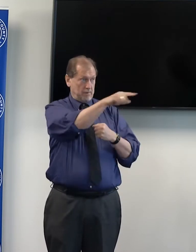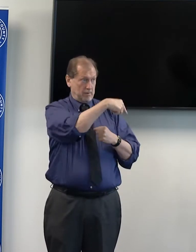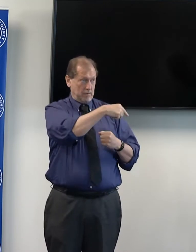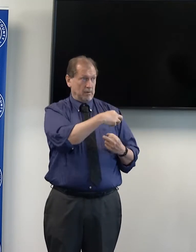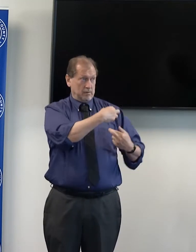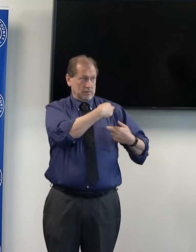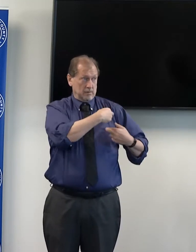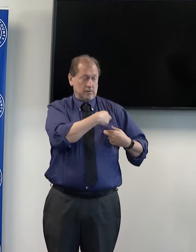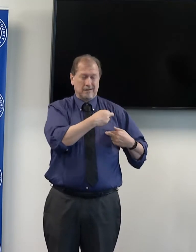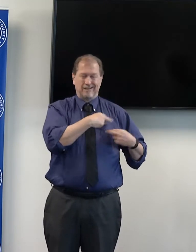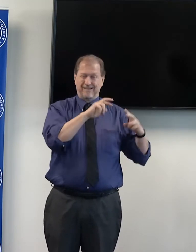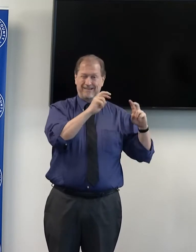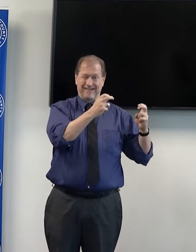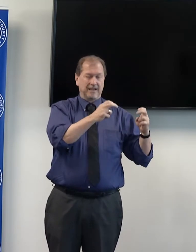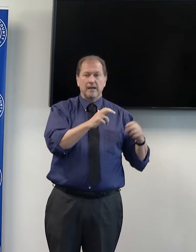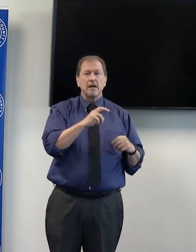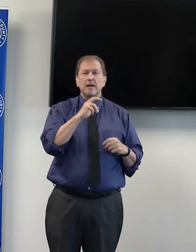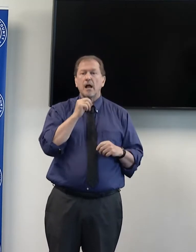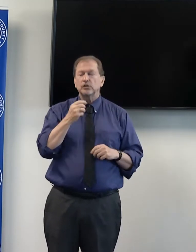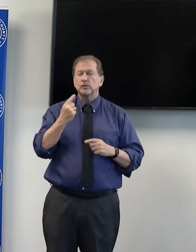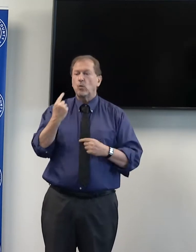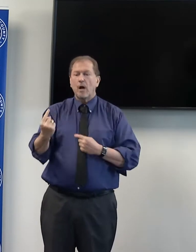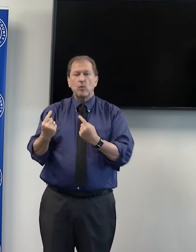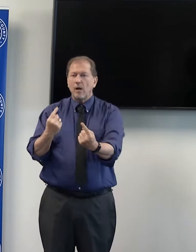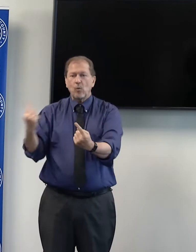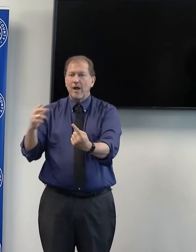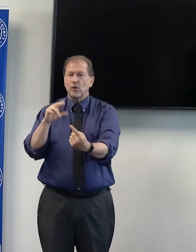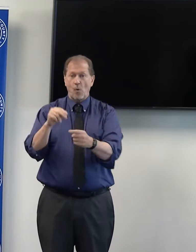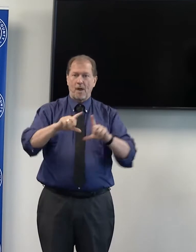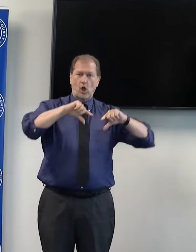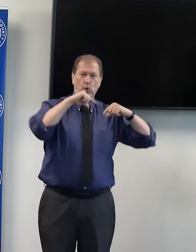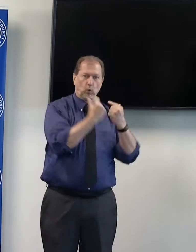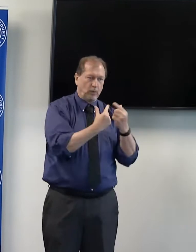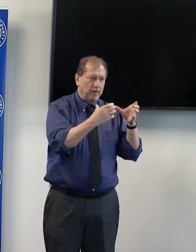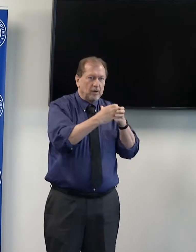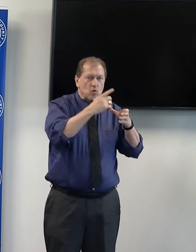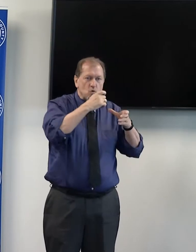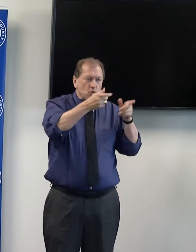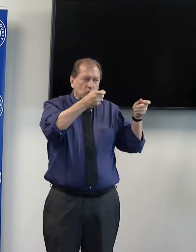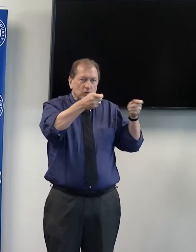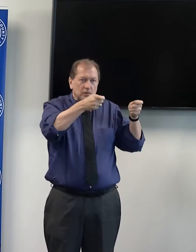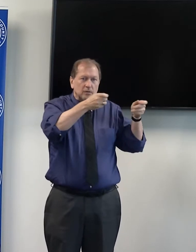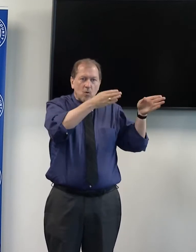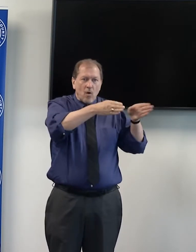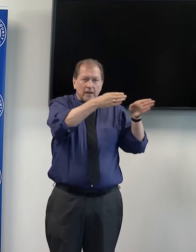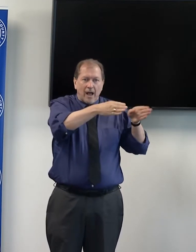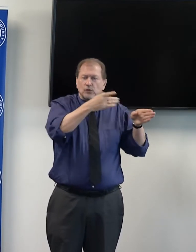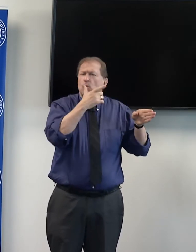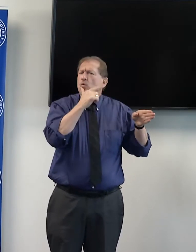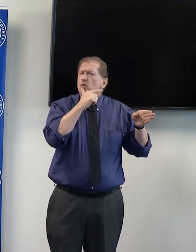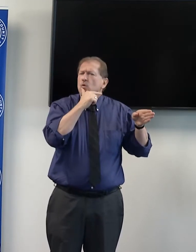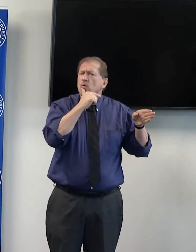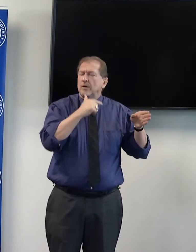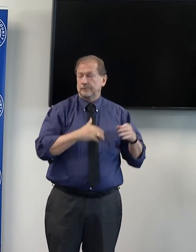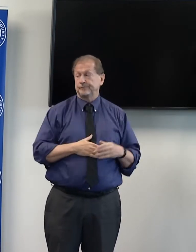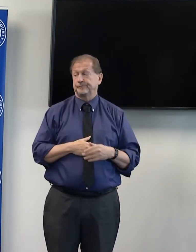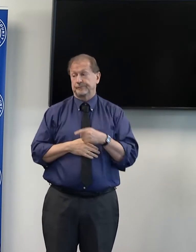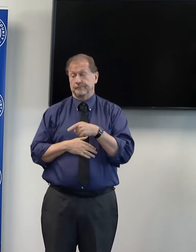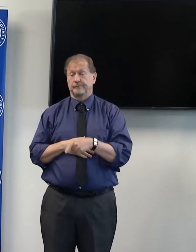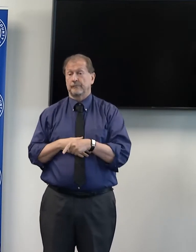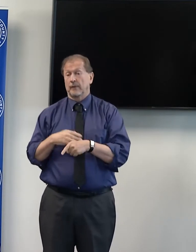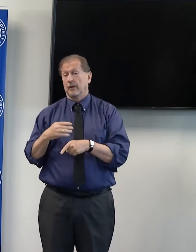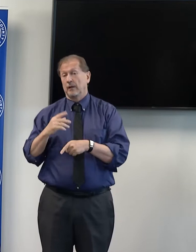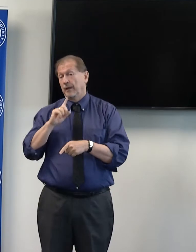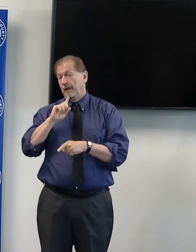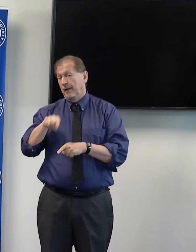any organized activity, and if so, who's organized it? You know, Greg, it's a great question.